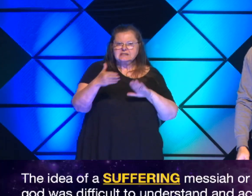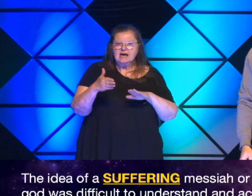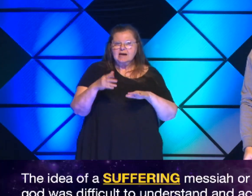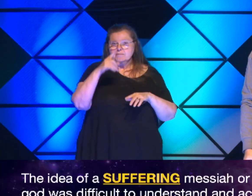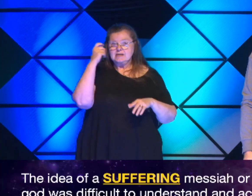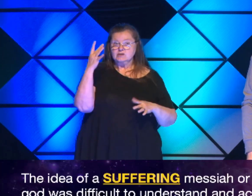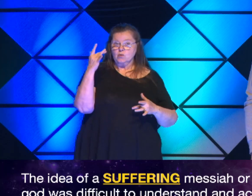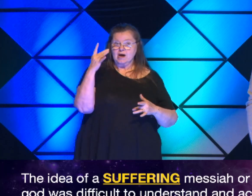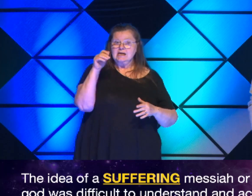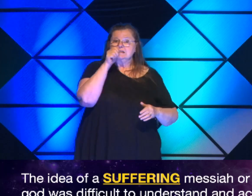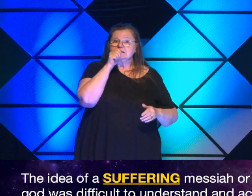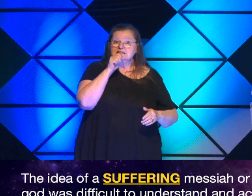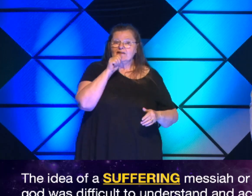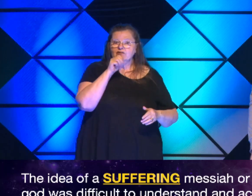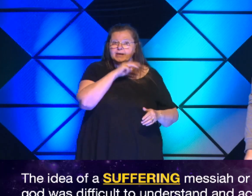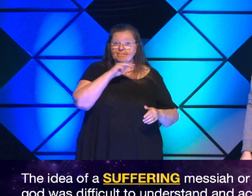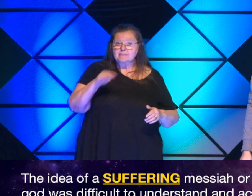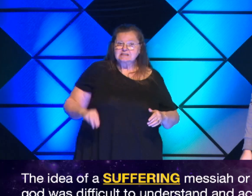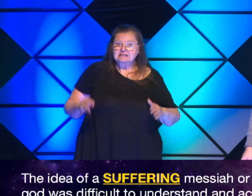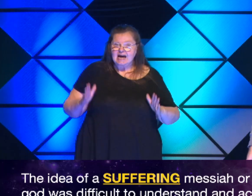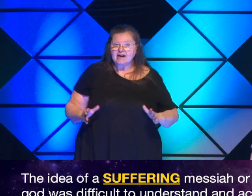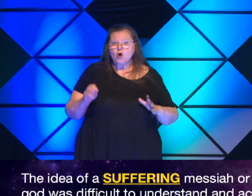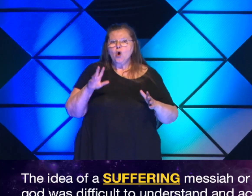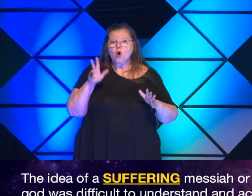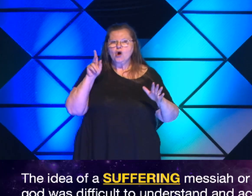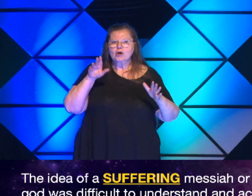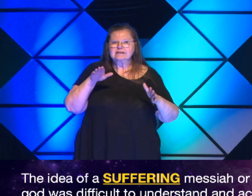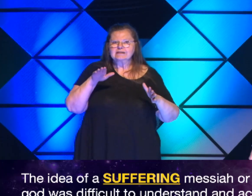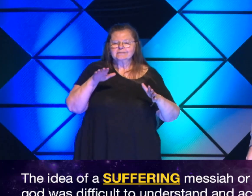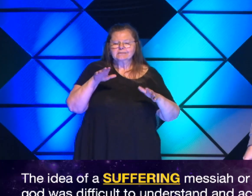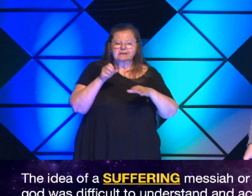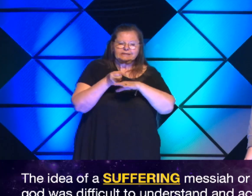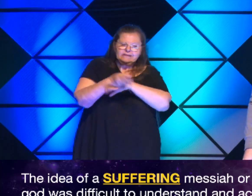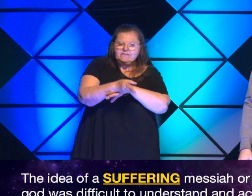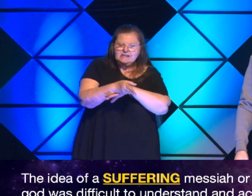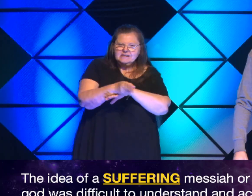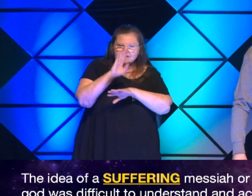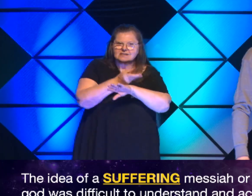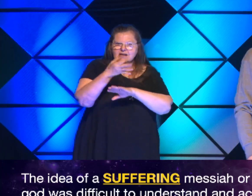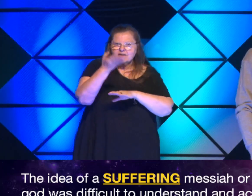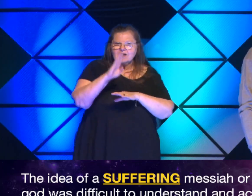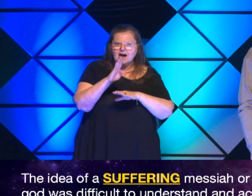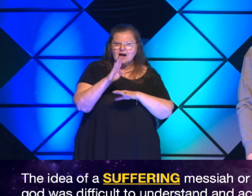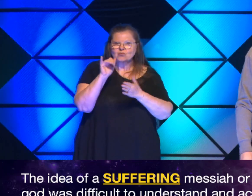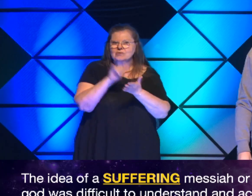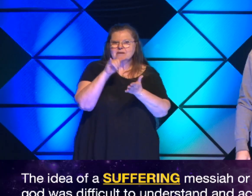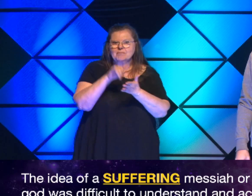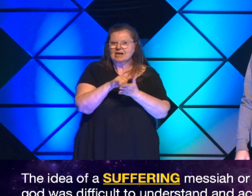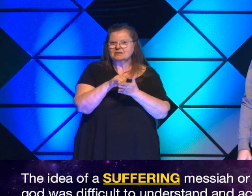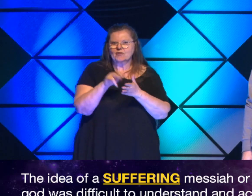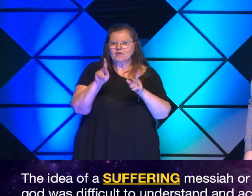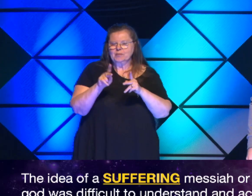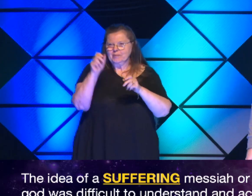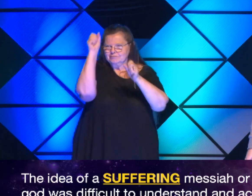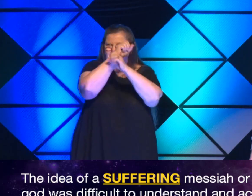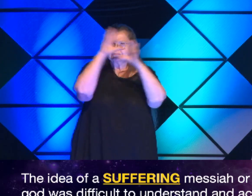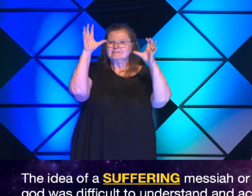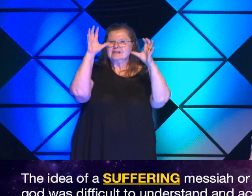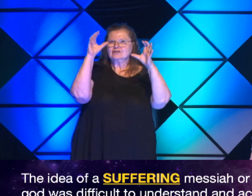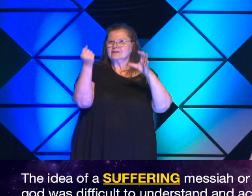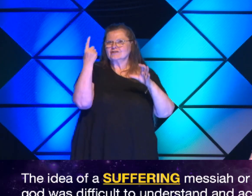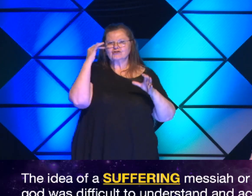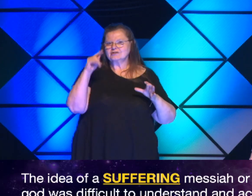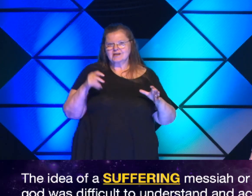suffering Messiah or a defeated Son of God was next to impossible for anybody to imagine and